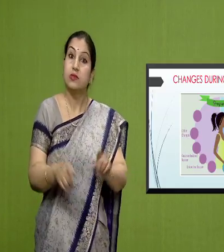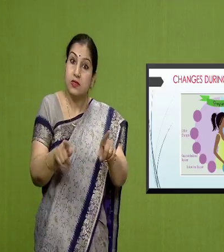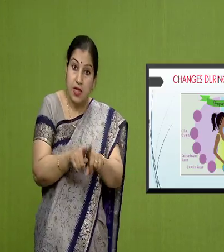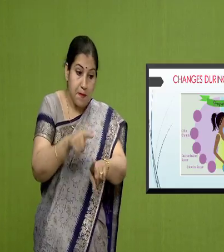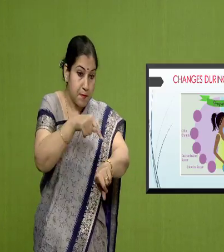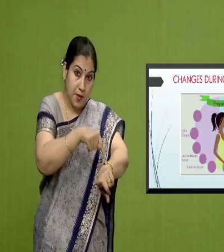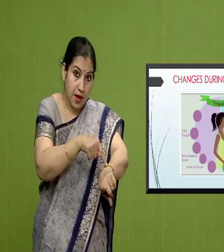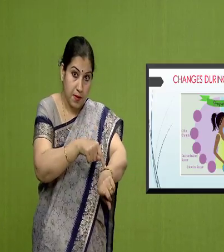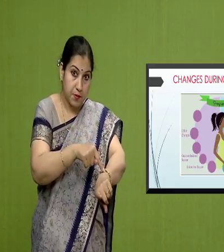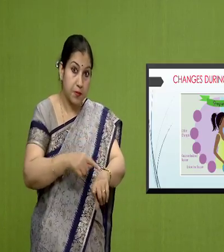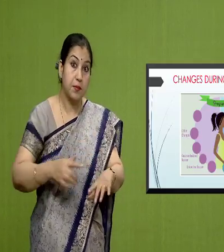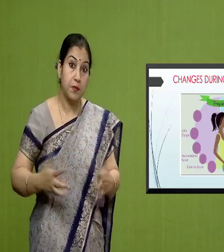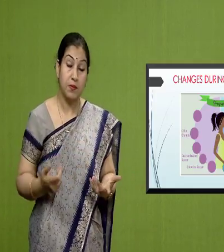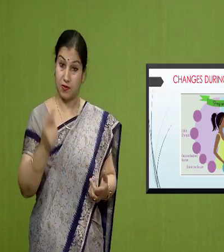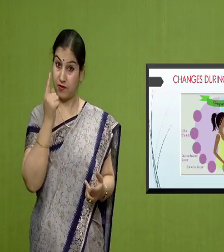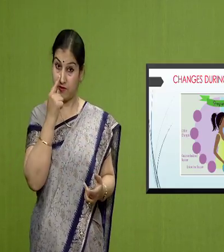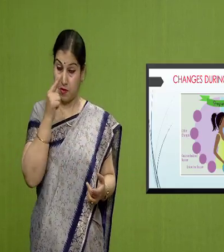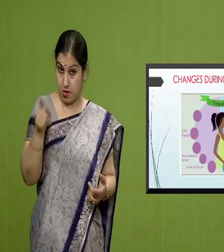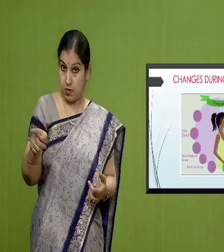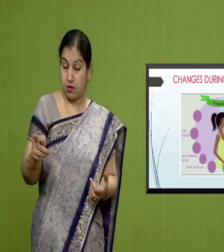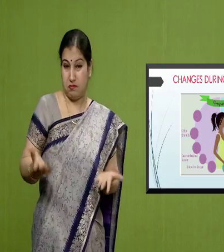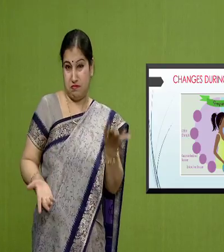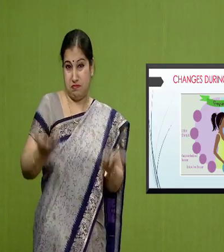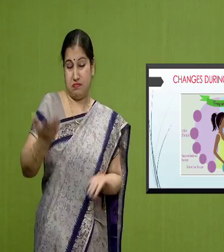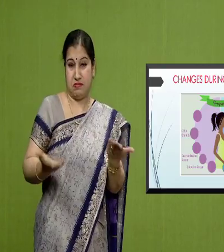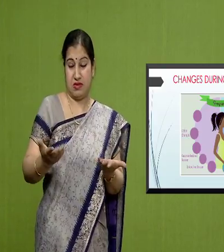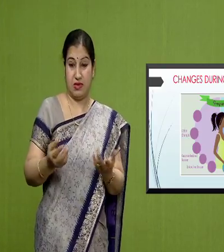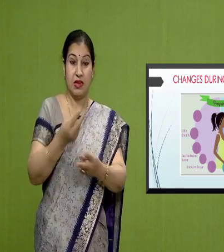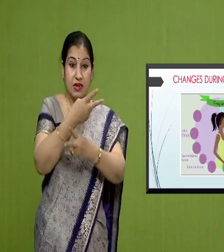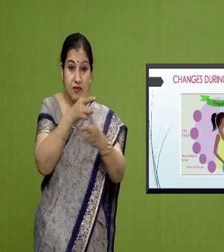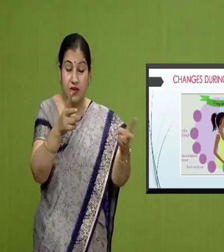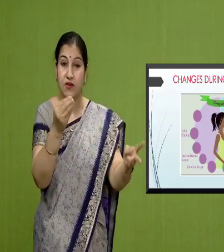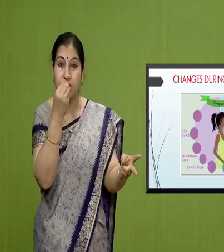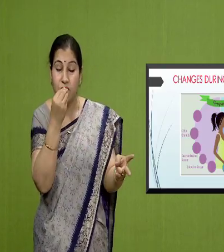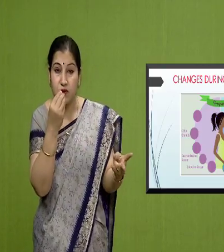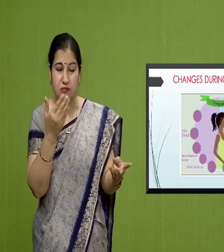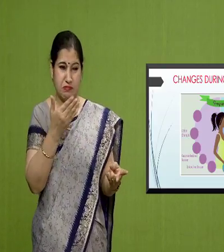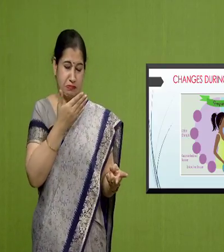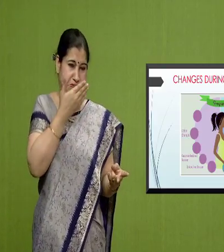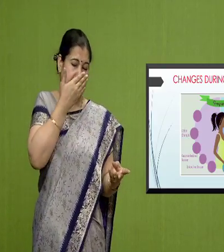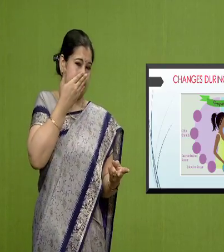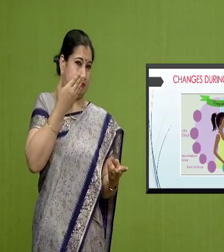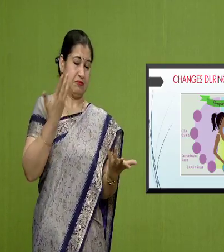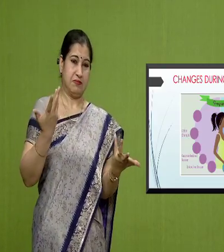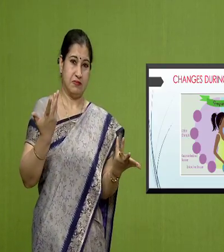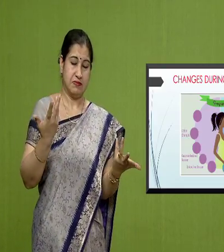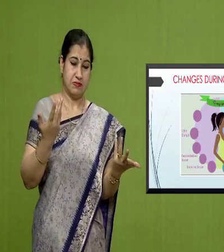At the same time, the woman may not like taste or smell of